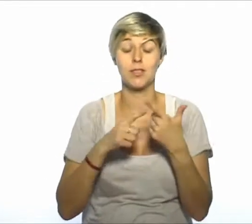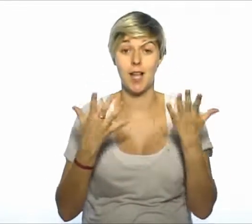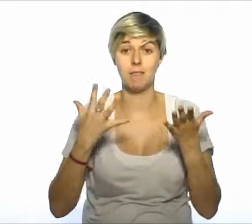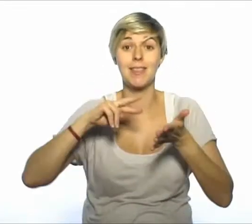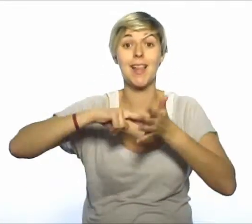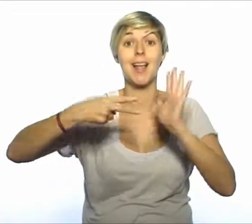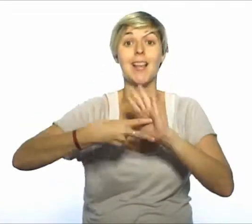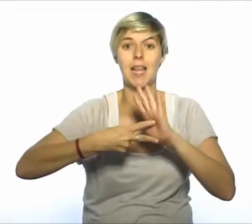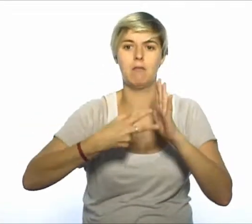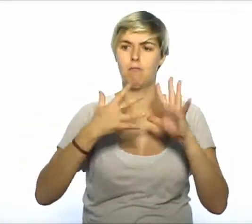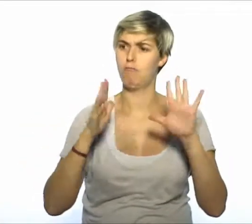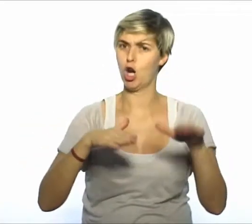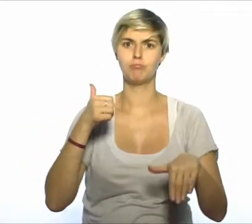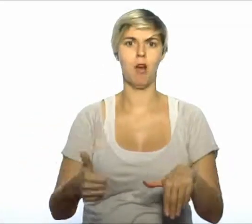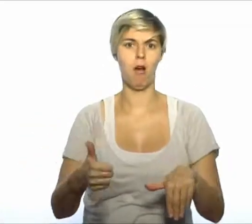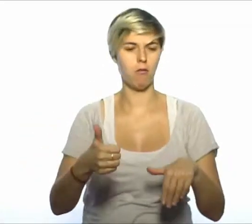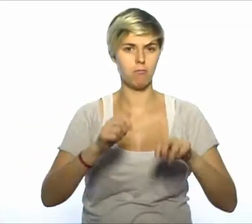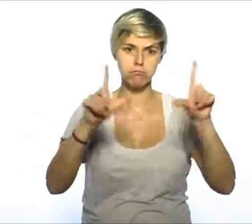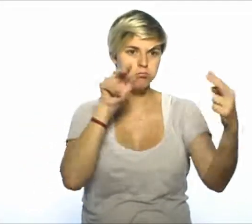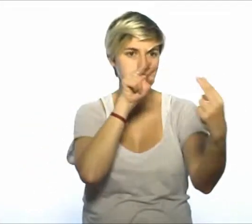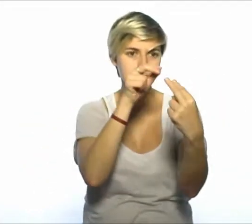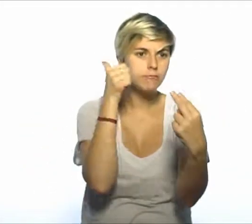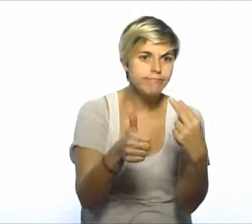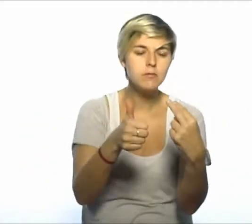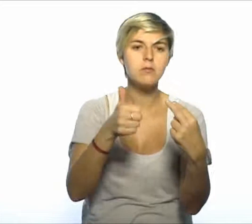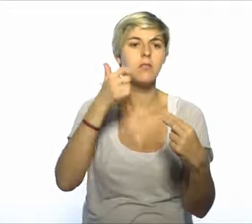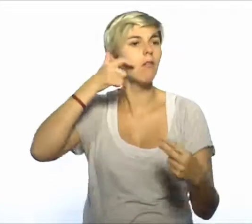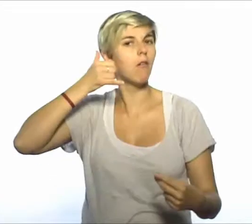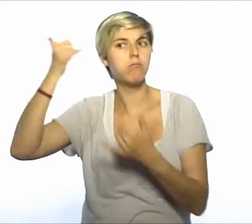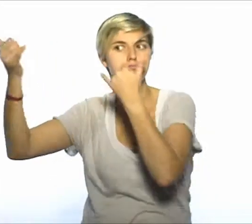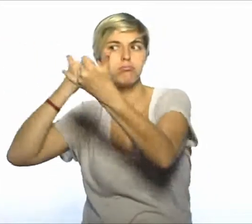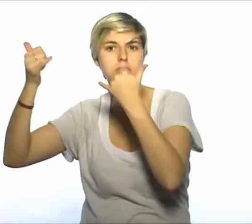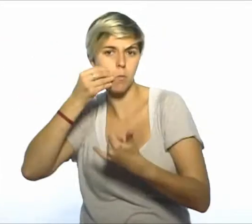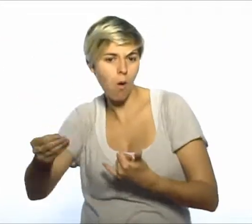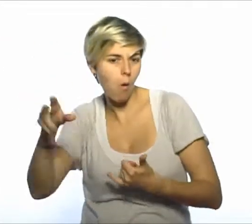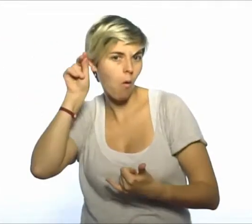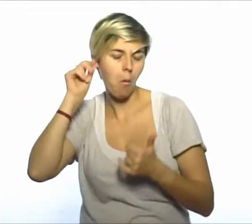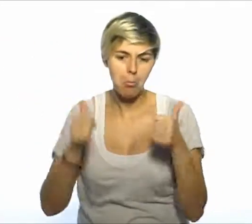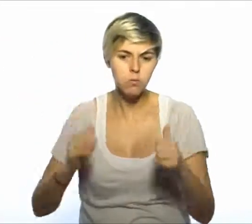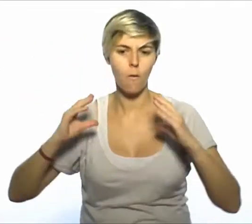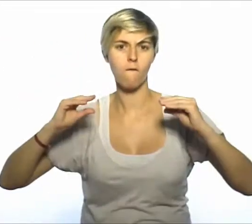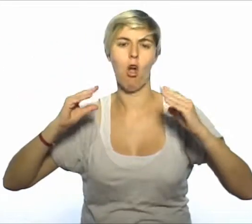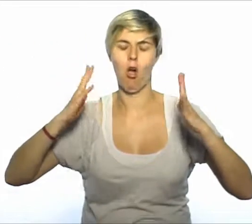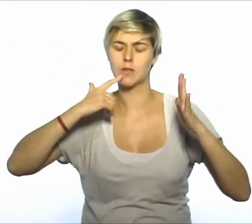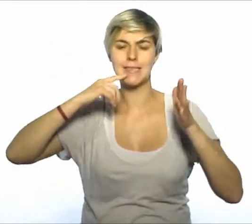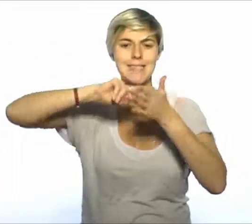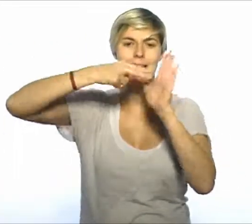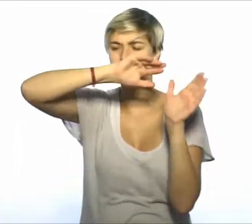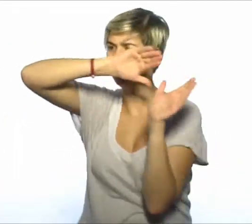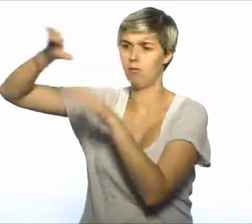destabilized. Secondly, the technical architecture must work properly. Video on the computer screen must be clear, they must have comfortable audio